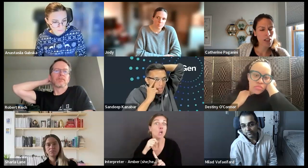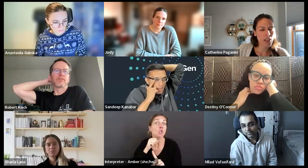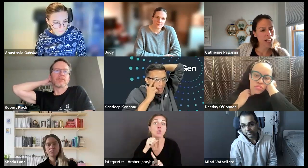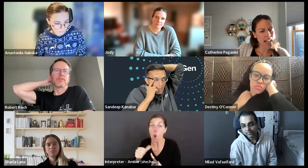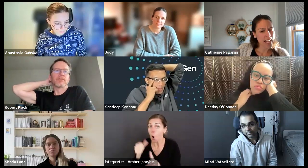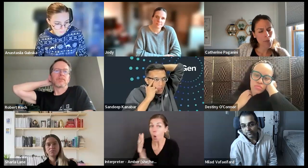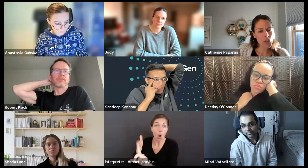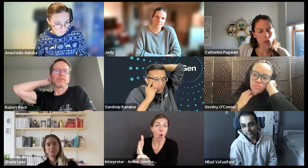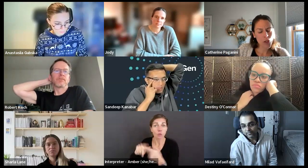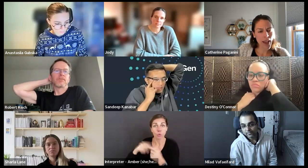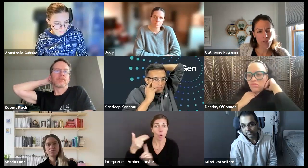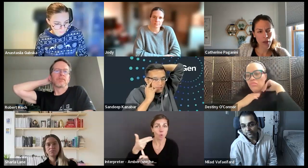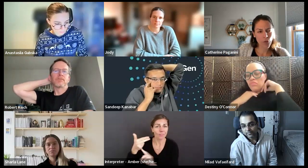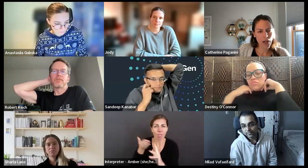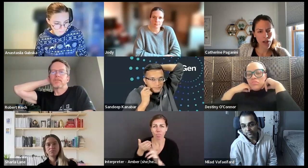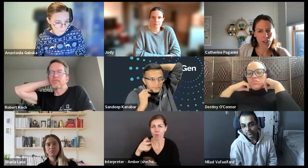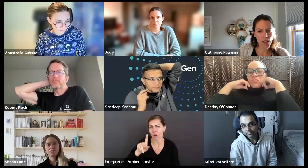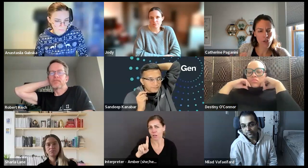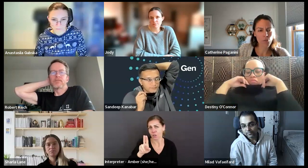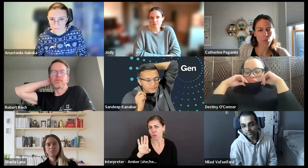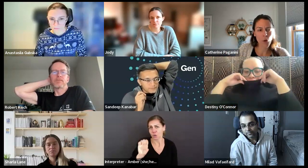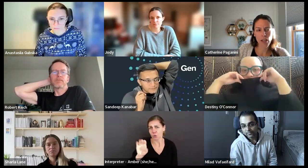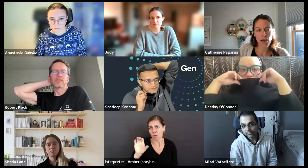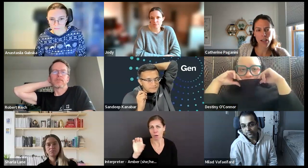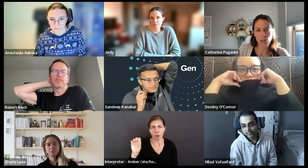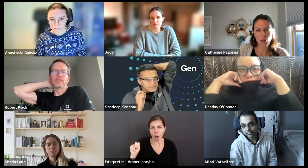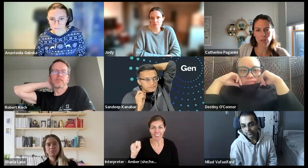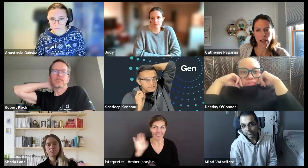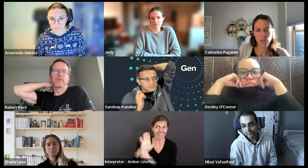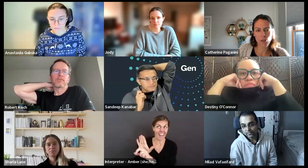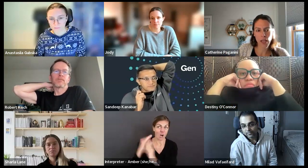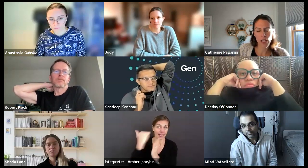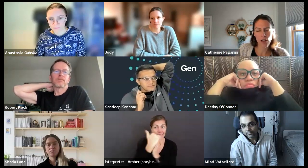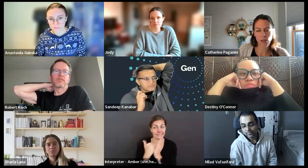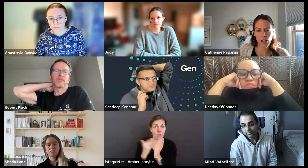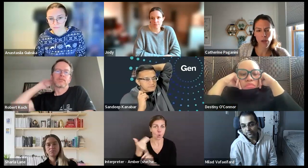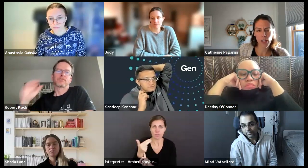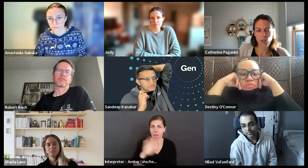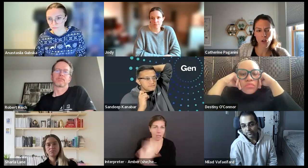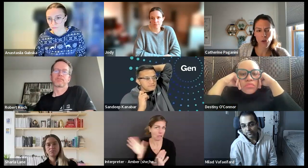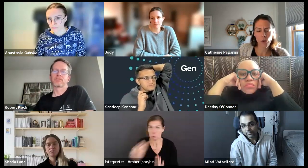refundable. I'm not sure you have to pay right. I think you can just book and then you don't even have to pay